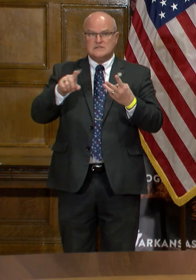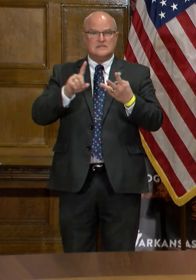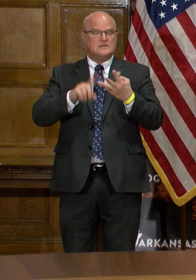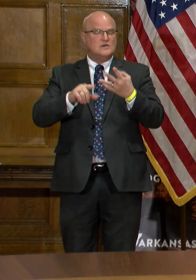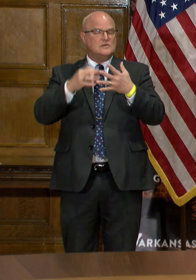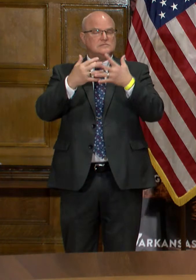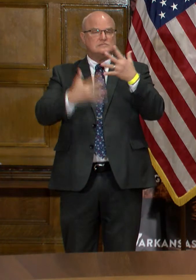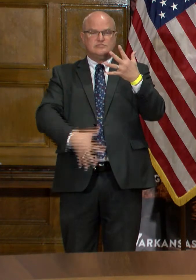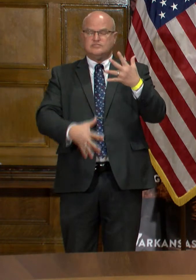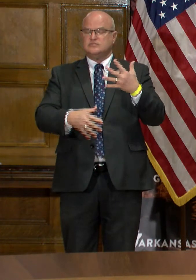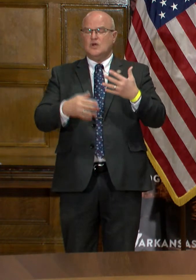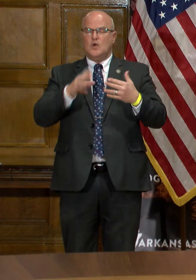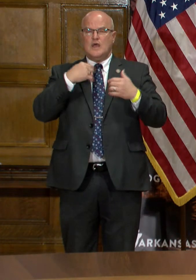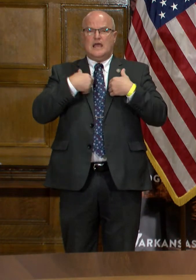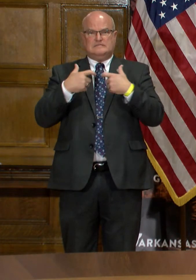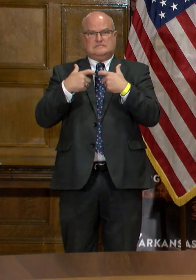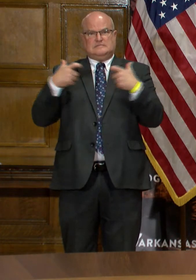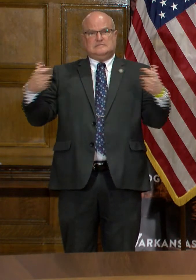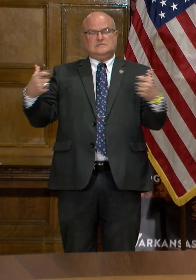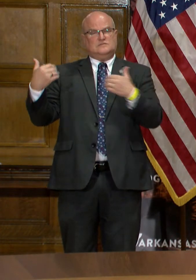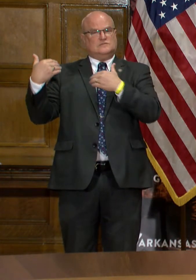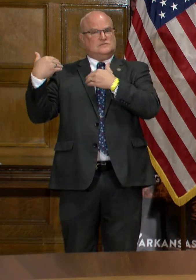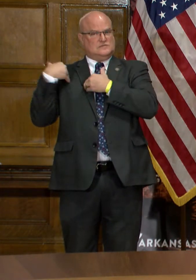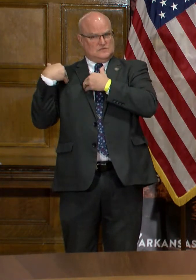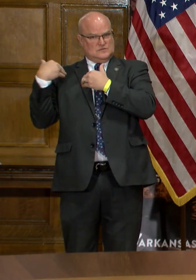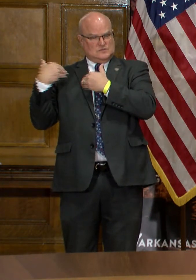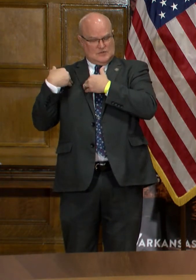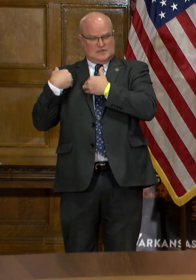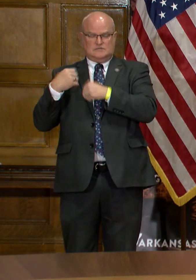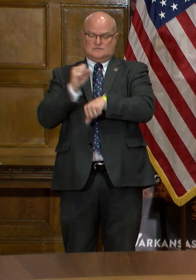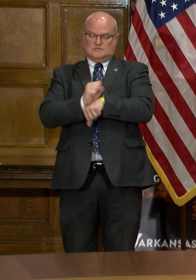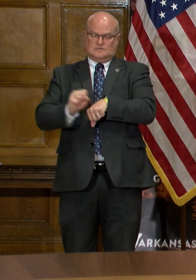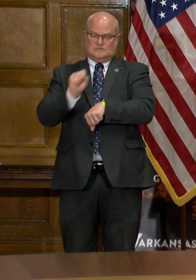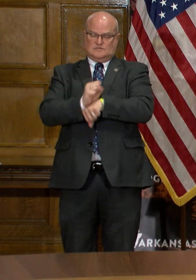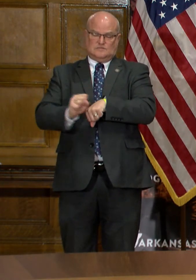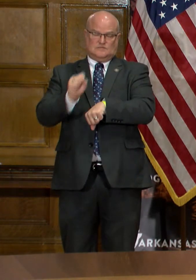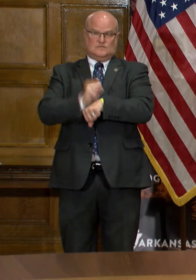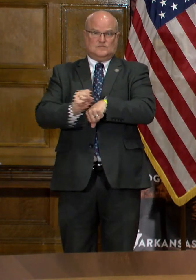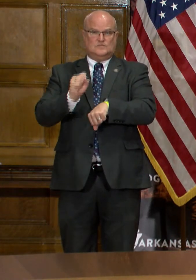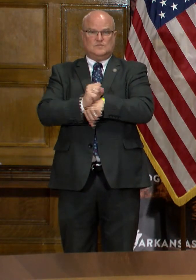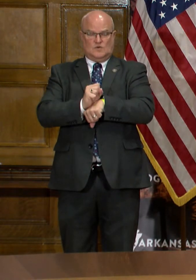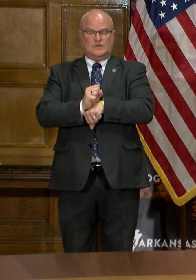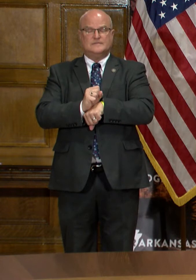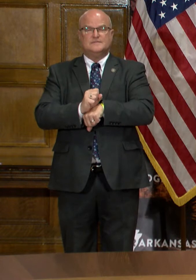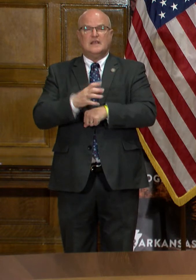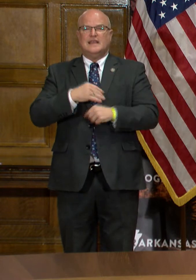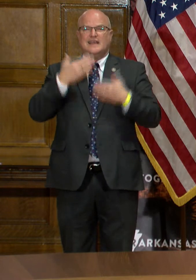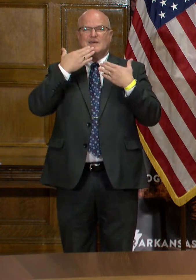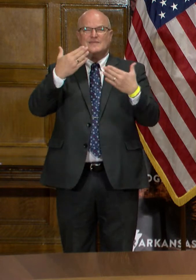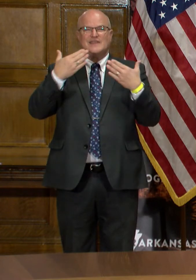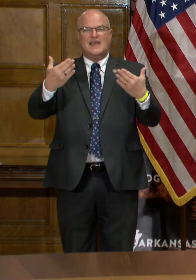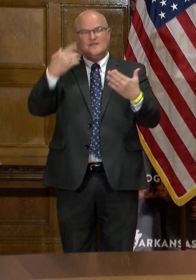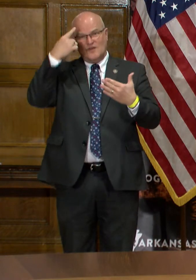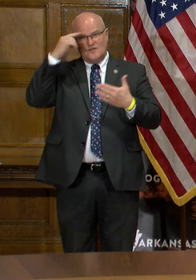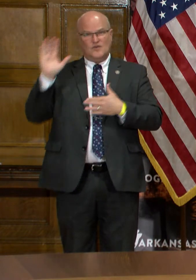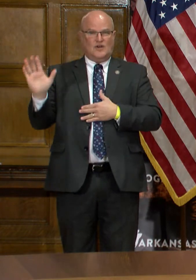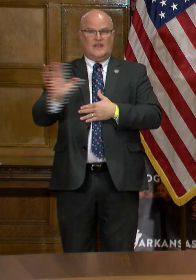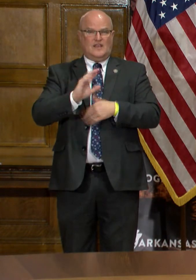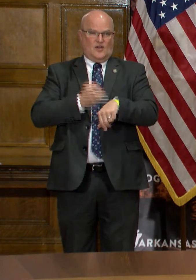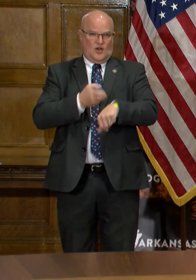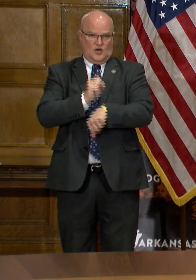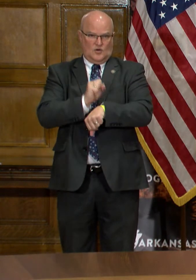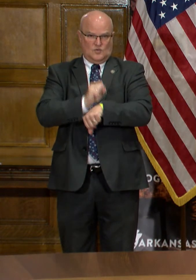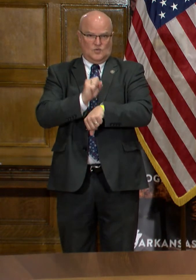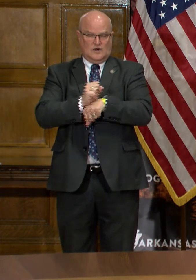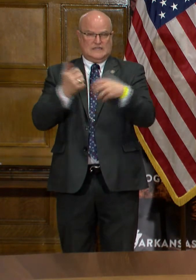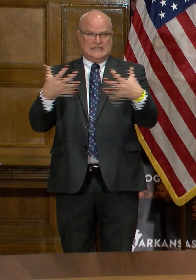They're really tasked with a tremendous logistics challenge, and I'm grateful for their hard work